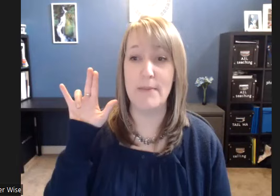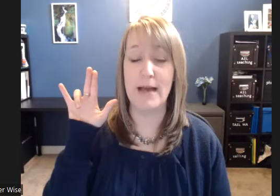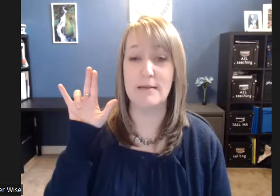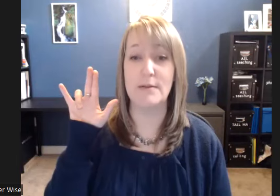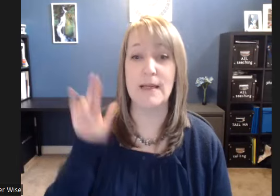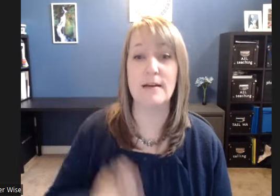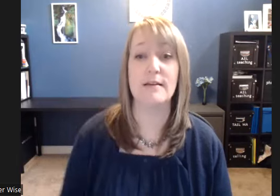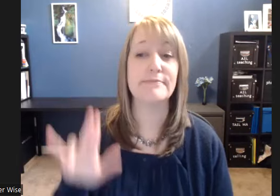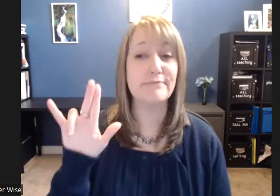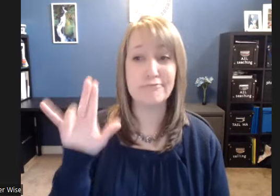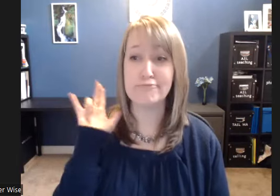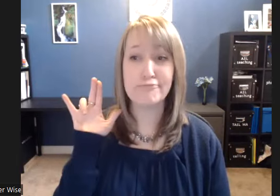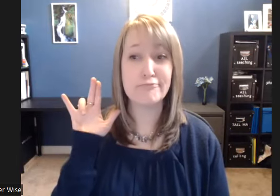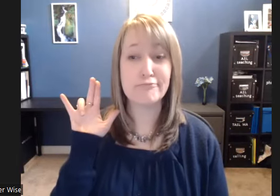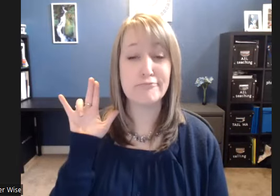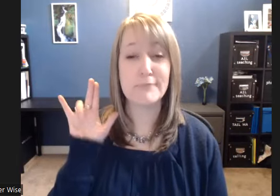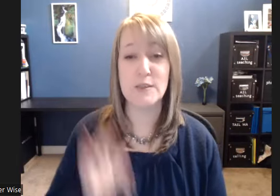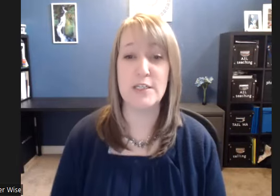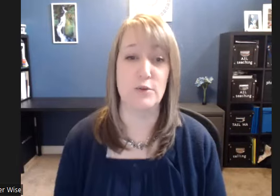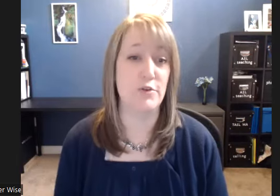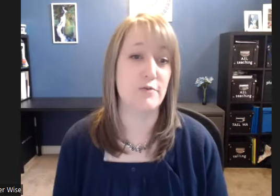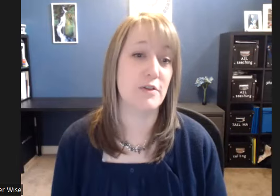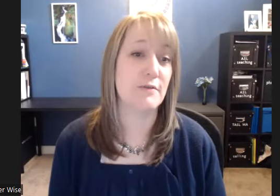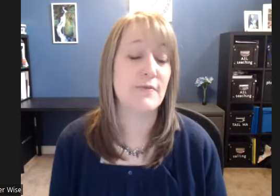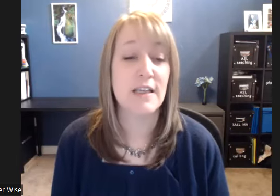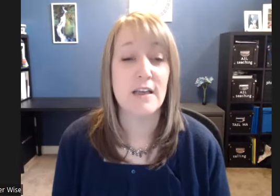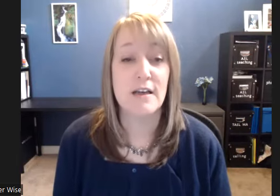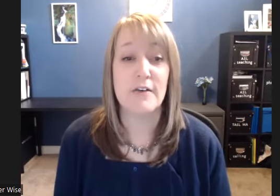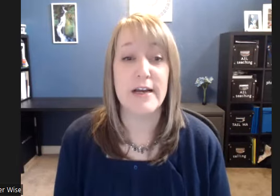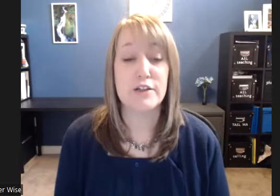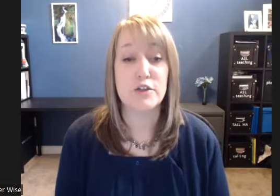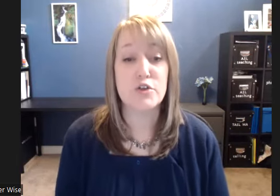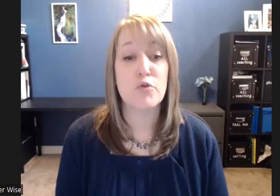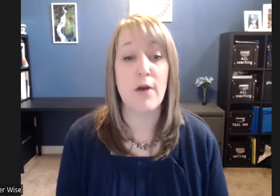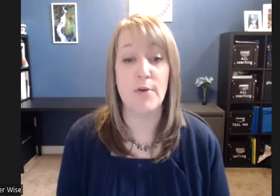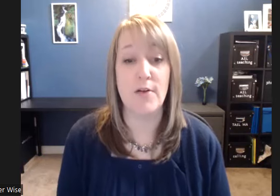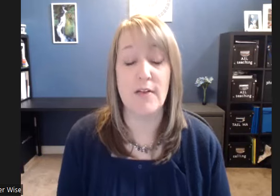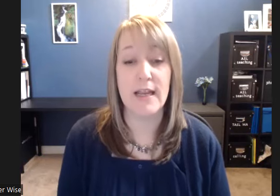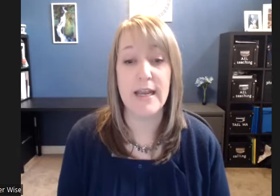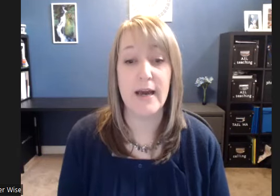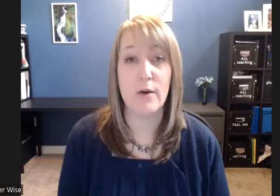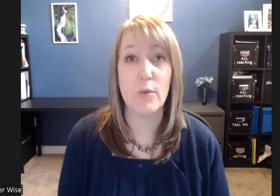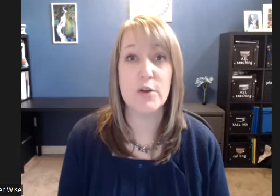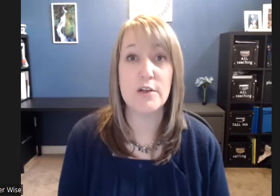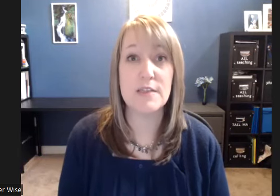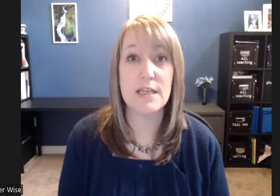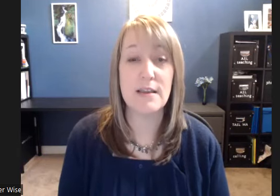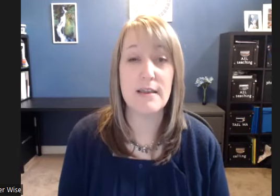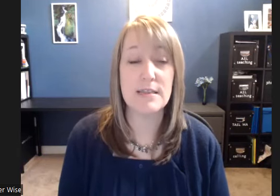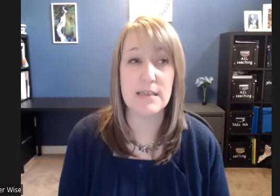back a little bit. Goody two shoes. All right, trouble. Now, when you're using this